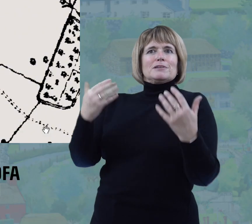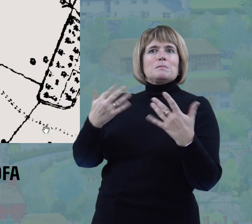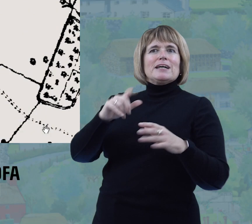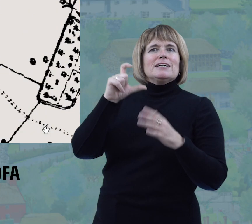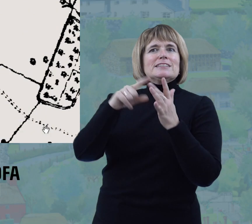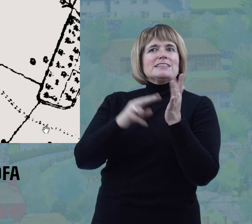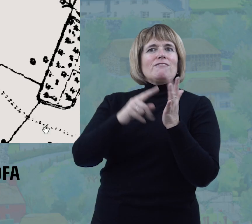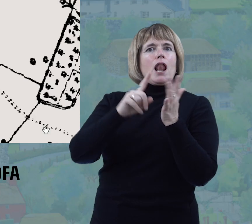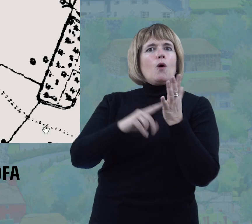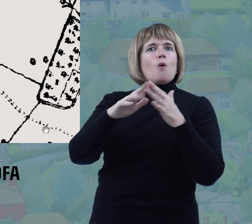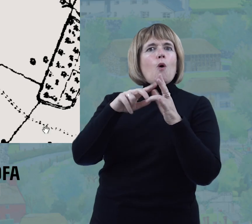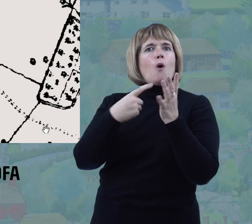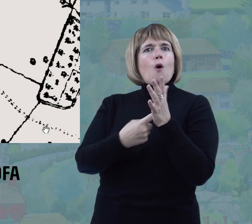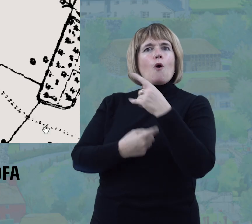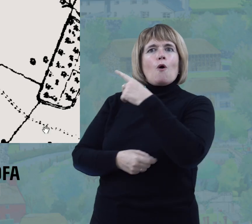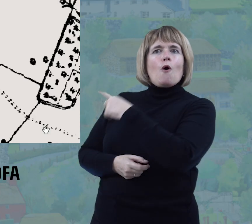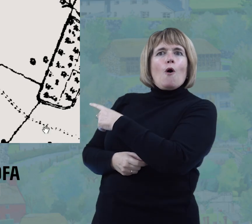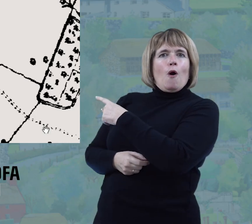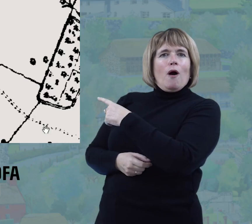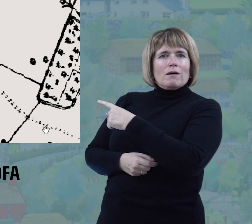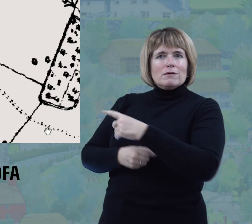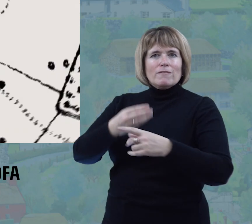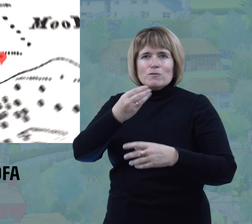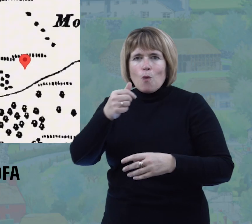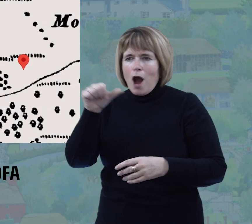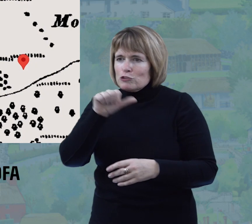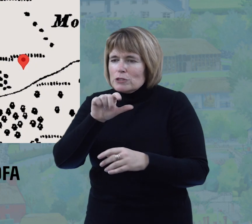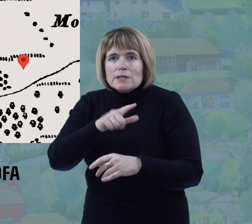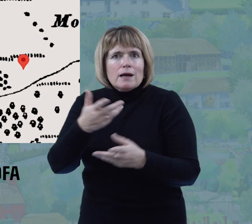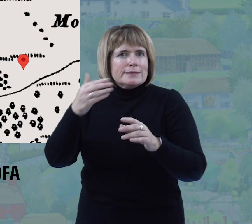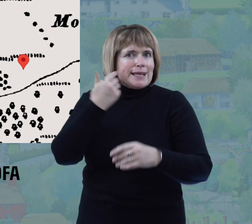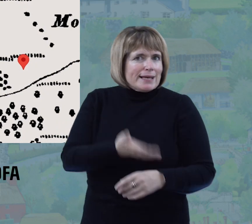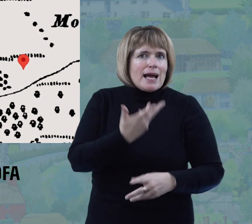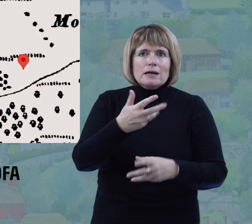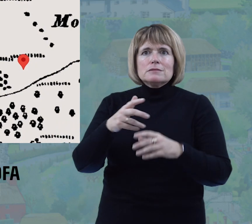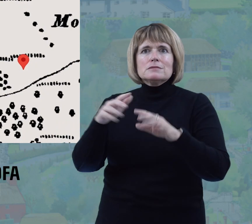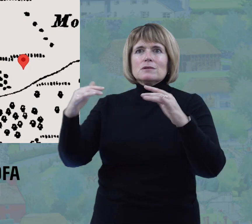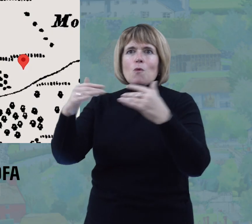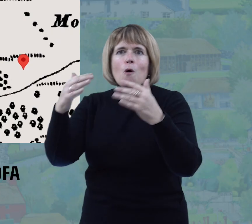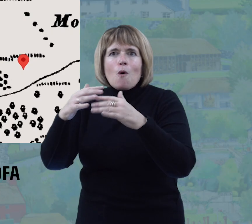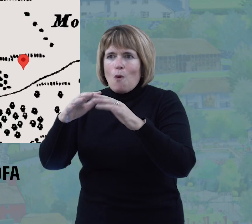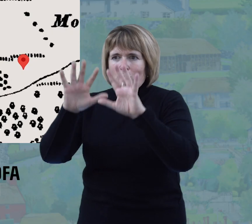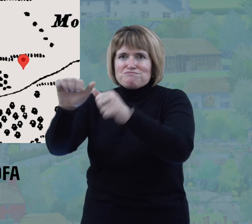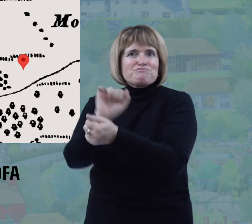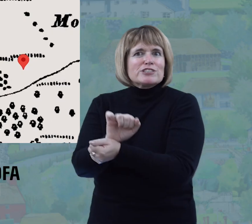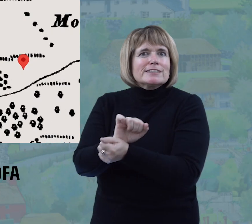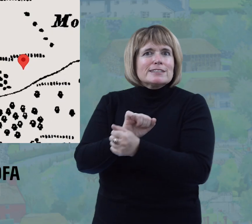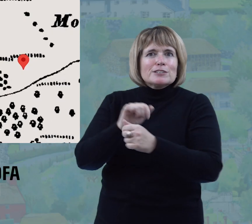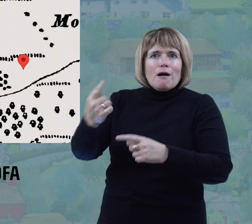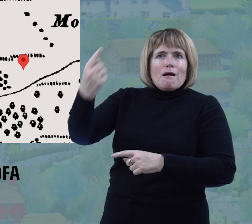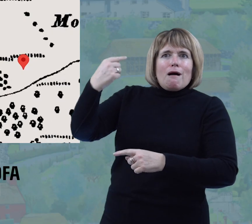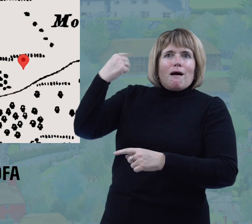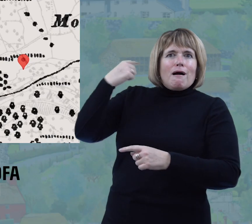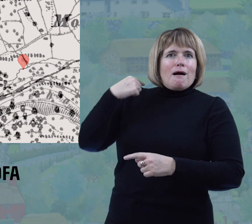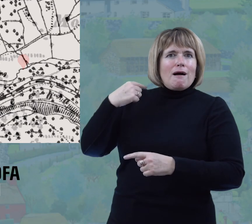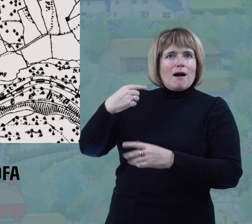of a battle during the Civil War, a battle that saw hundreds dead and thousands taken prisoner. You can use the historic sites mentioned on maps to